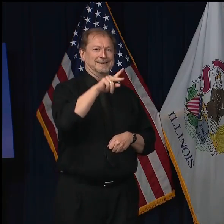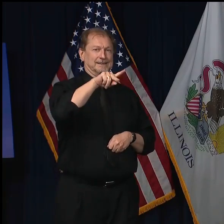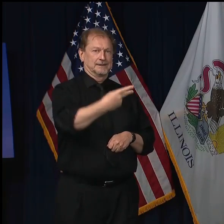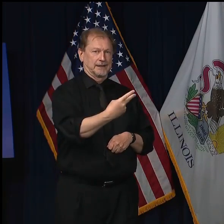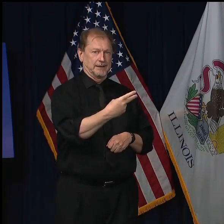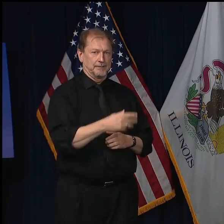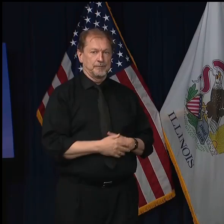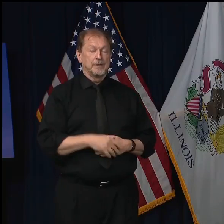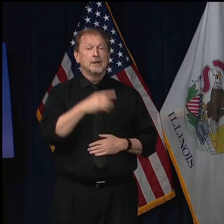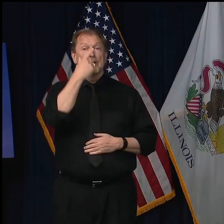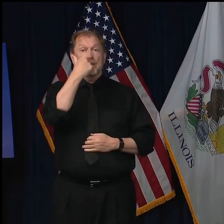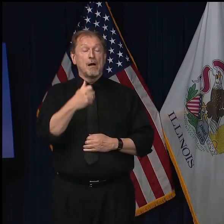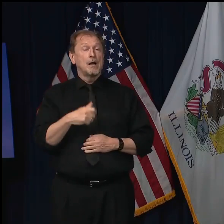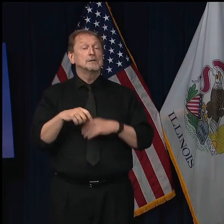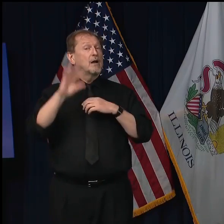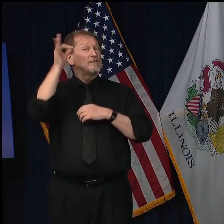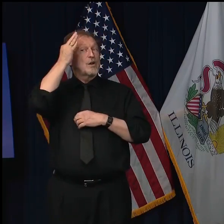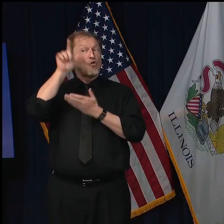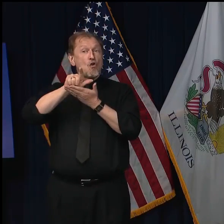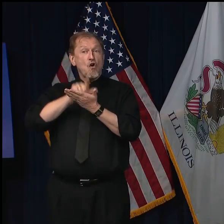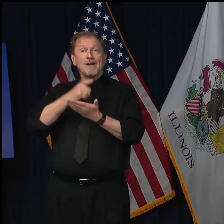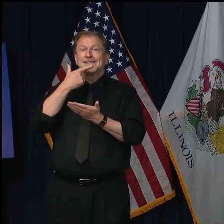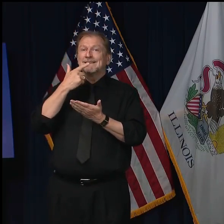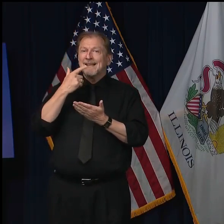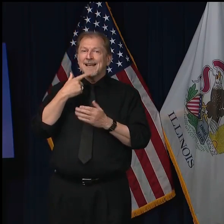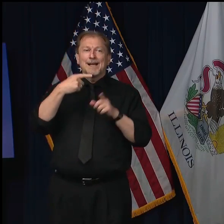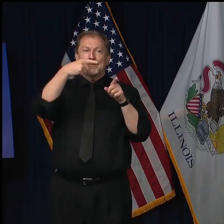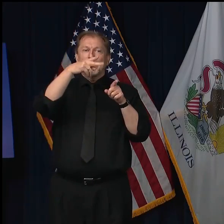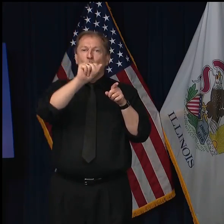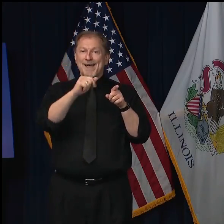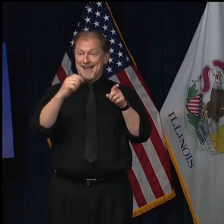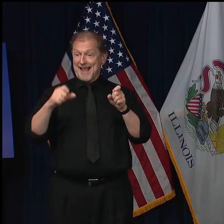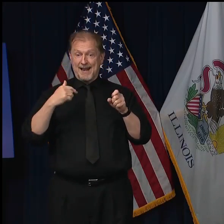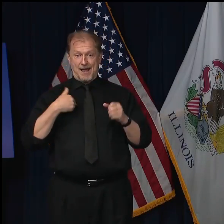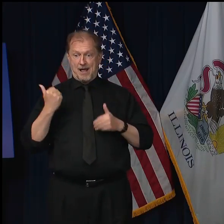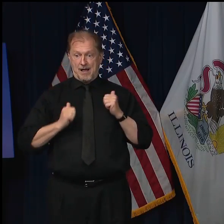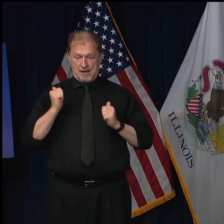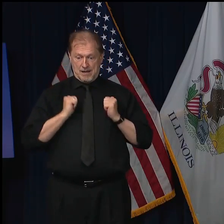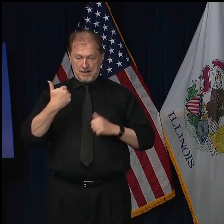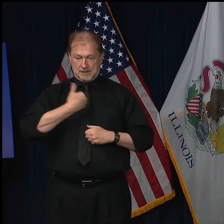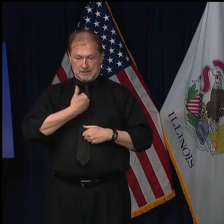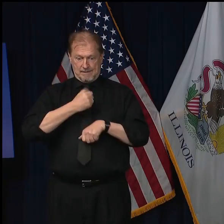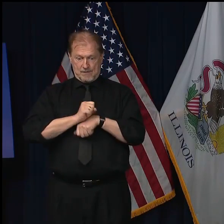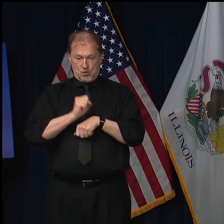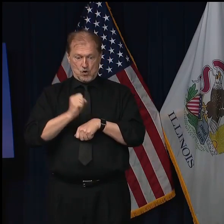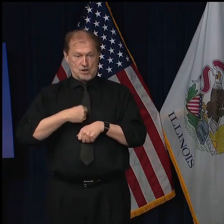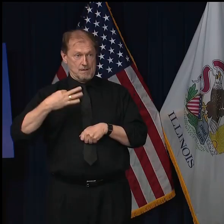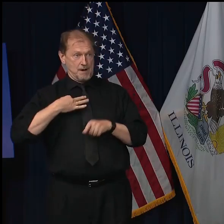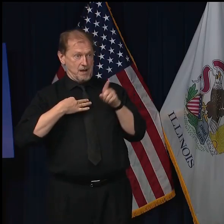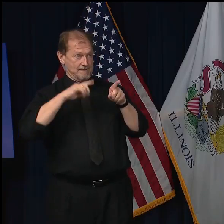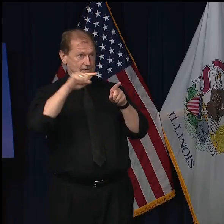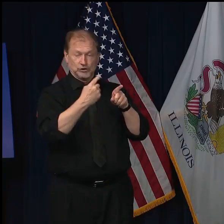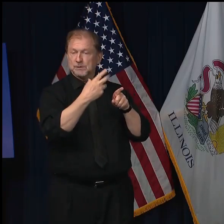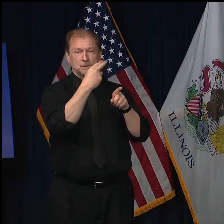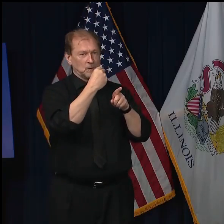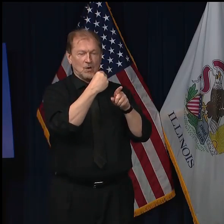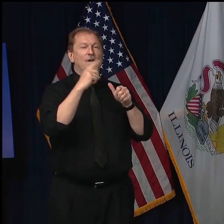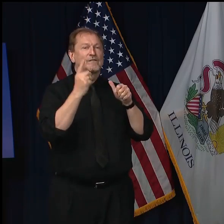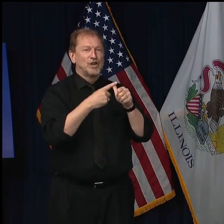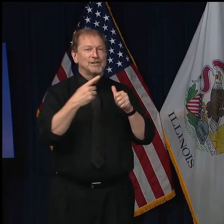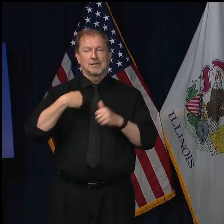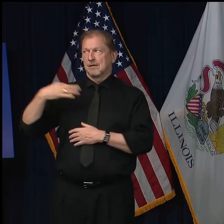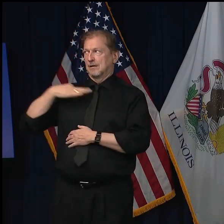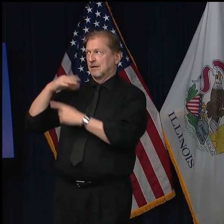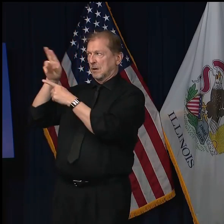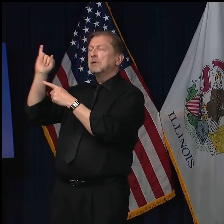for the PUA program must first apply for regular unemployment insurance, likely getting denied,